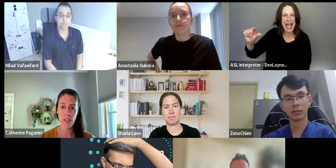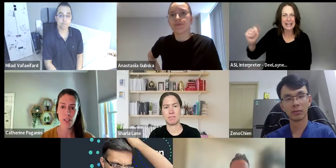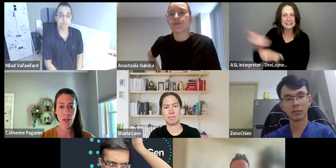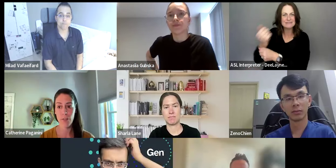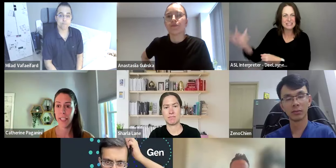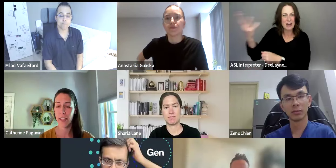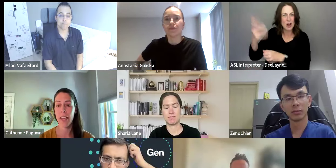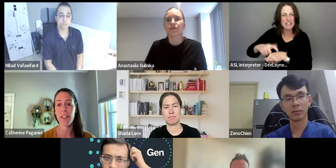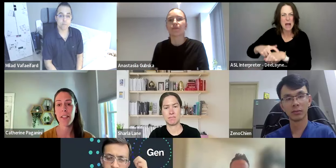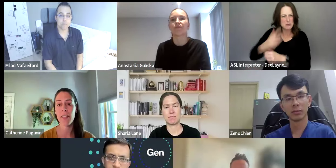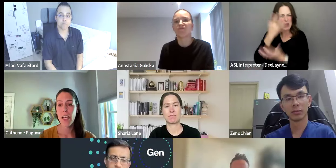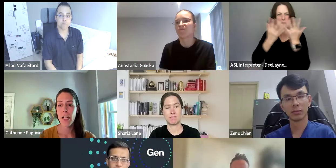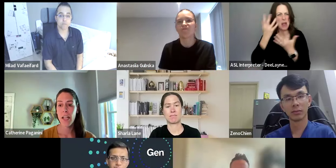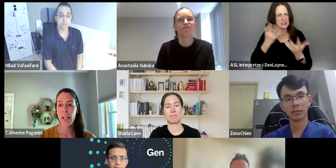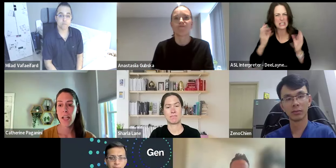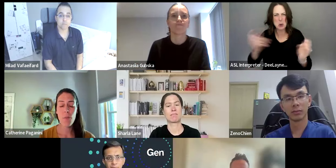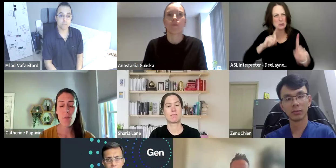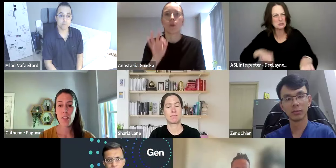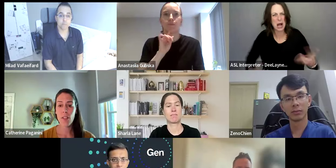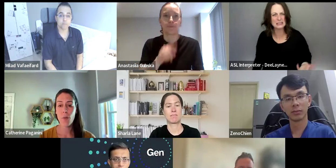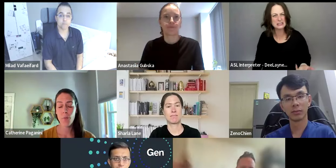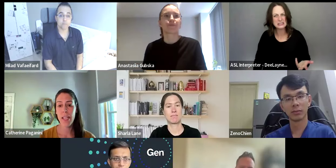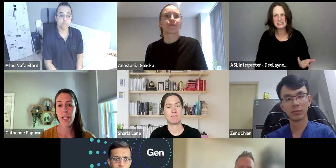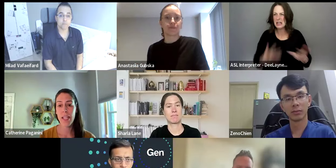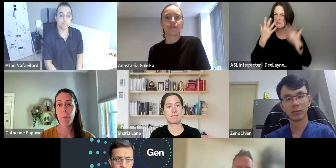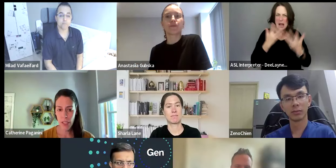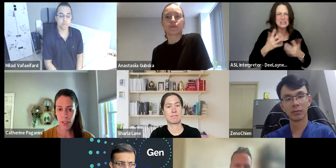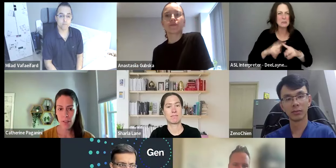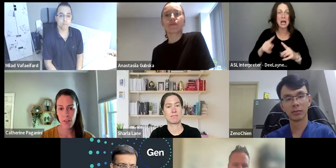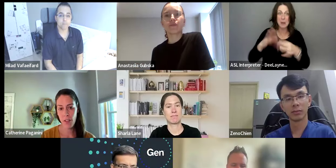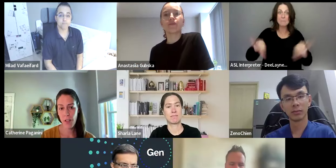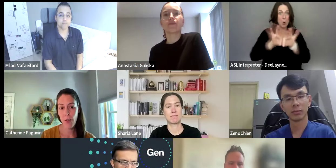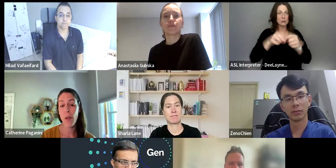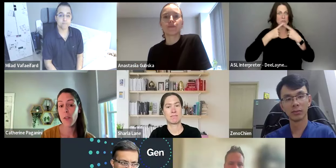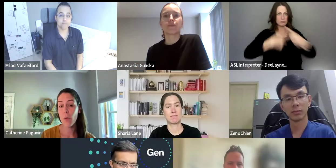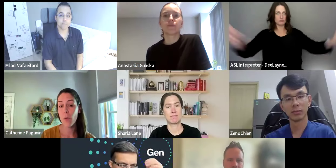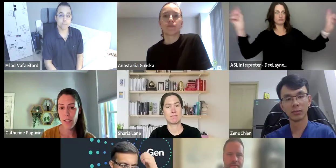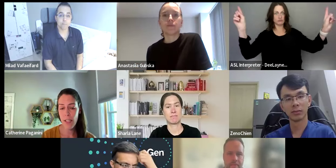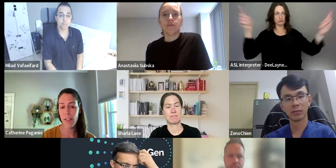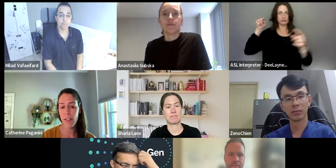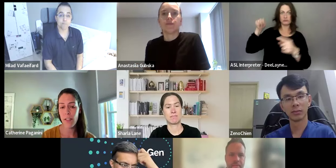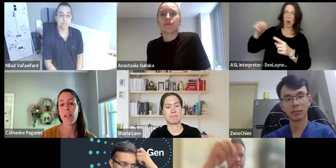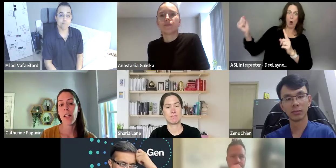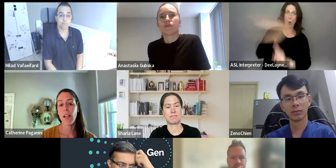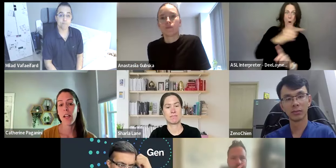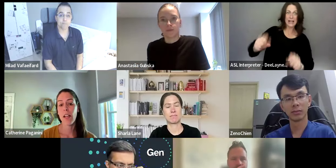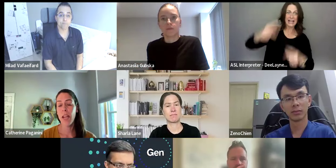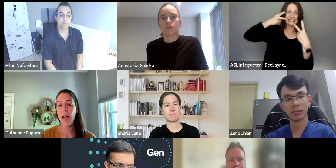is embarrassing, quite frankly, right? But it is important to make it public, you know, so everyone can see